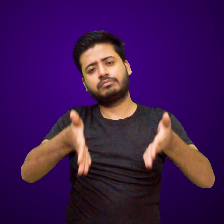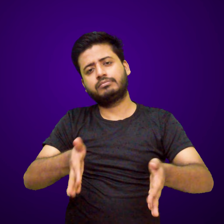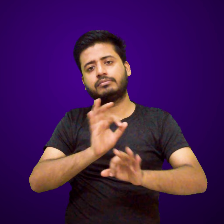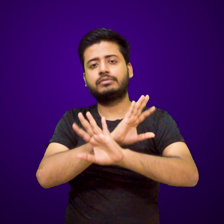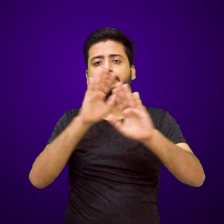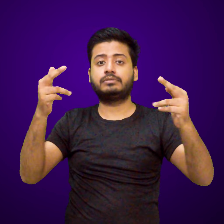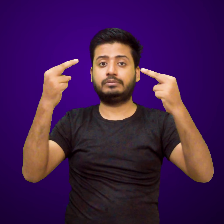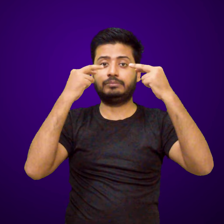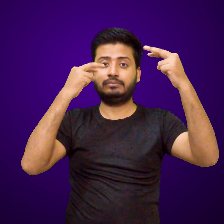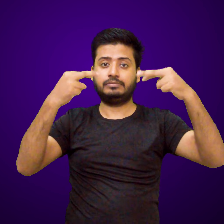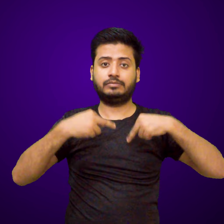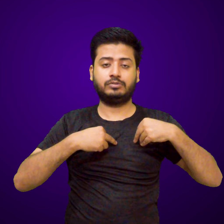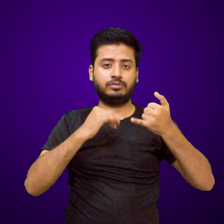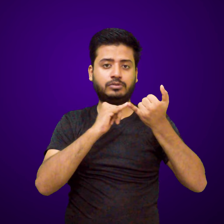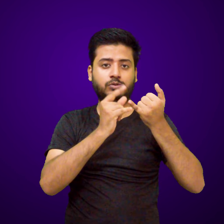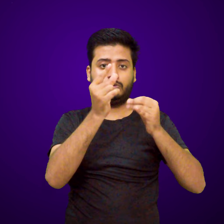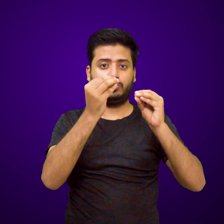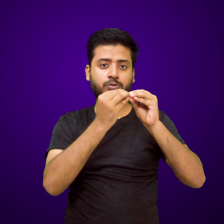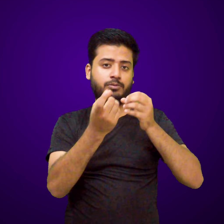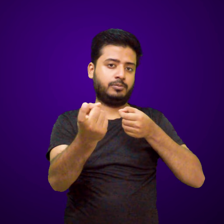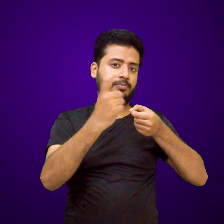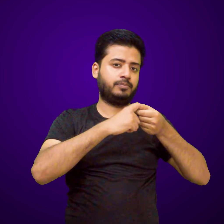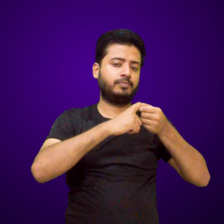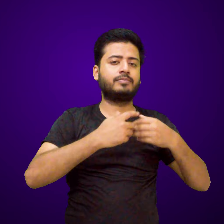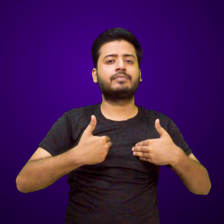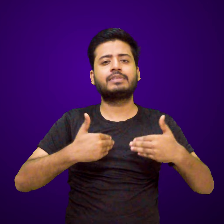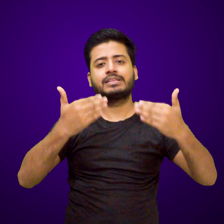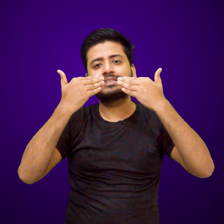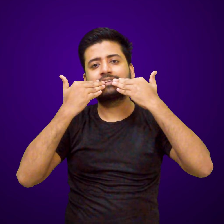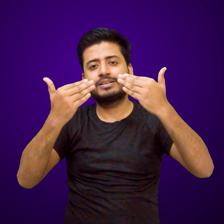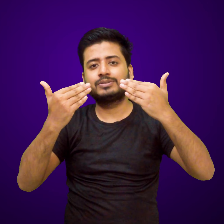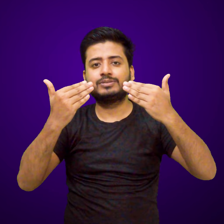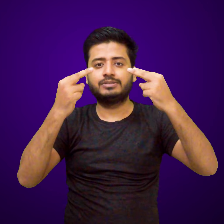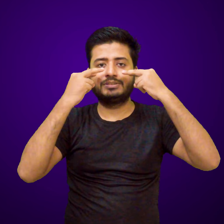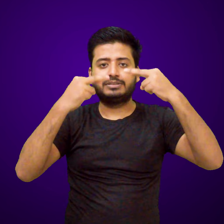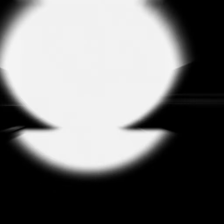you find a product, add it to your shopping cart. Checkout. Proceed to the checkout.